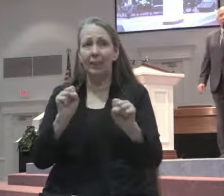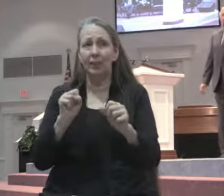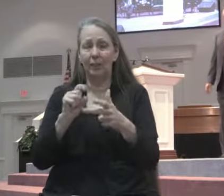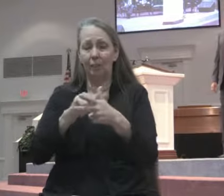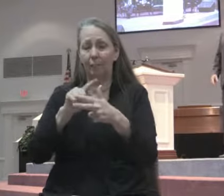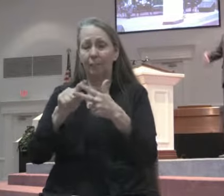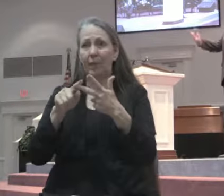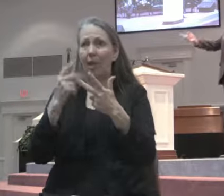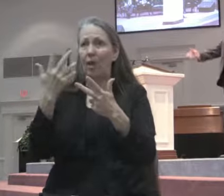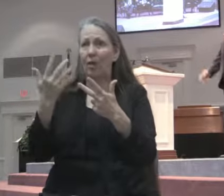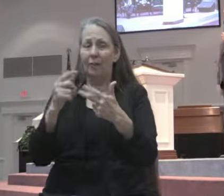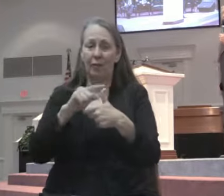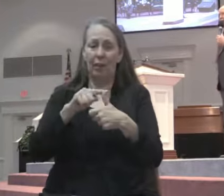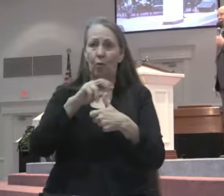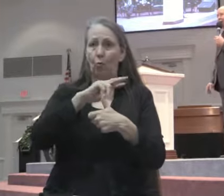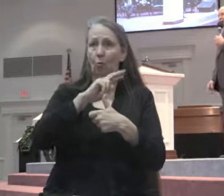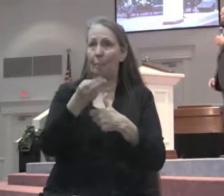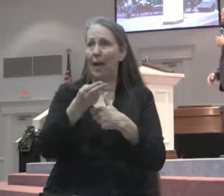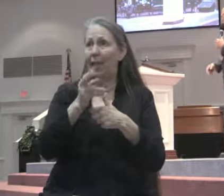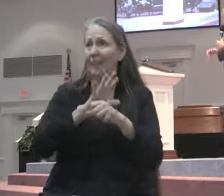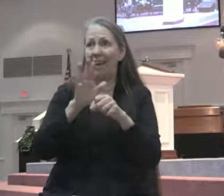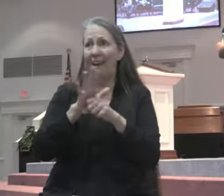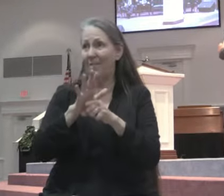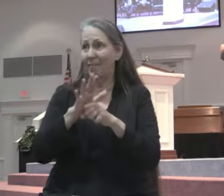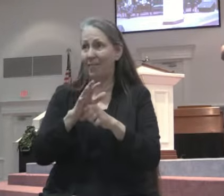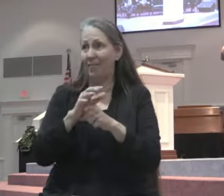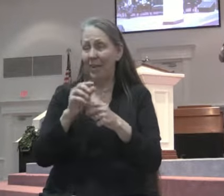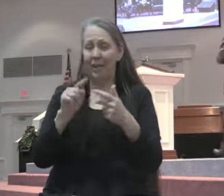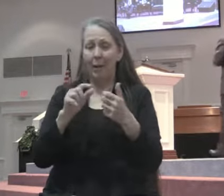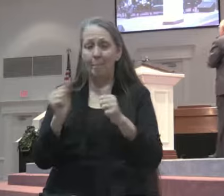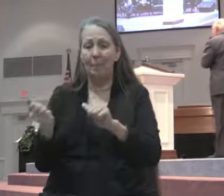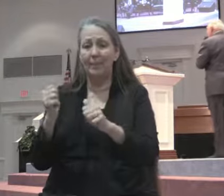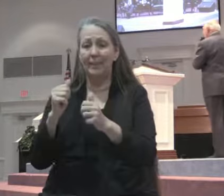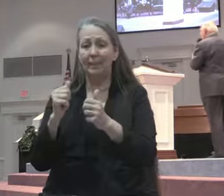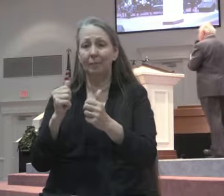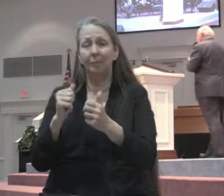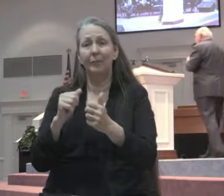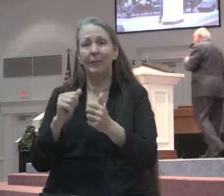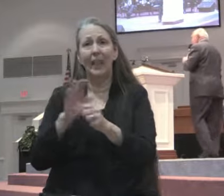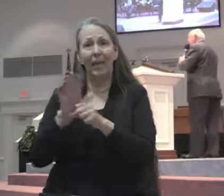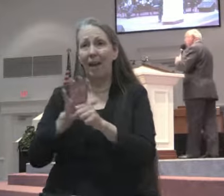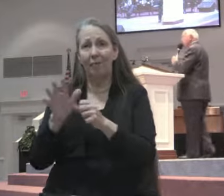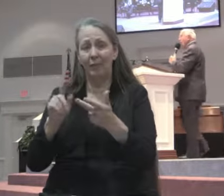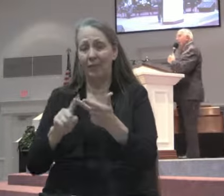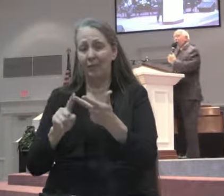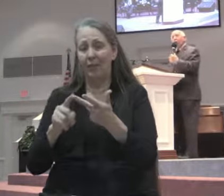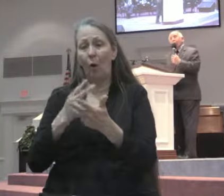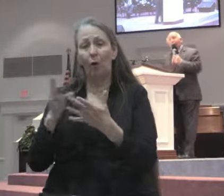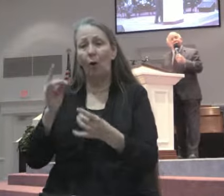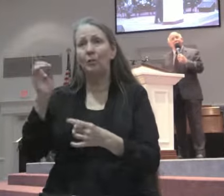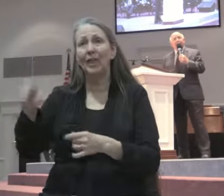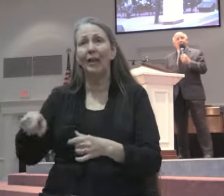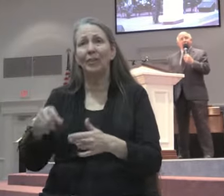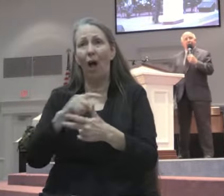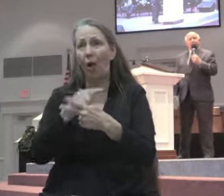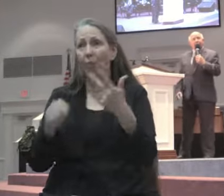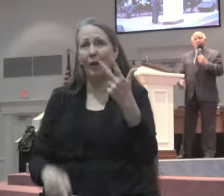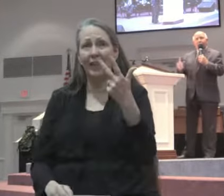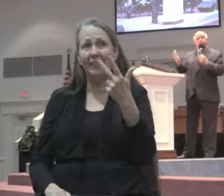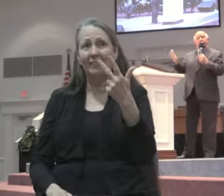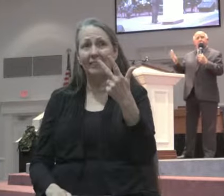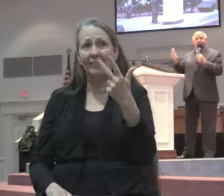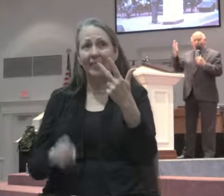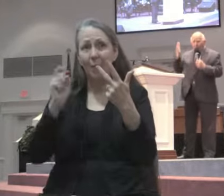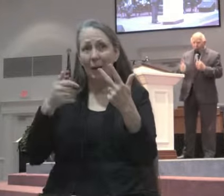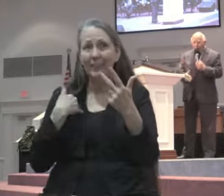Right? Repentance alone is not enough. Water baptism alone is not enough. You've got to have the whole process